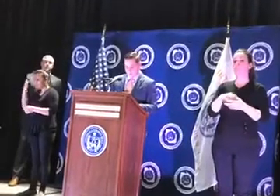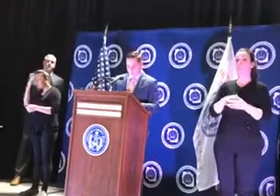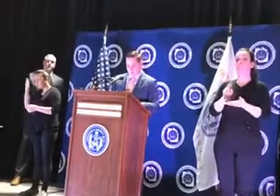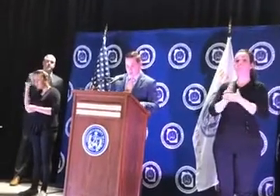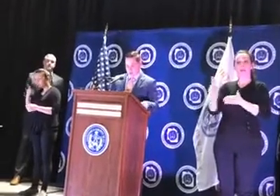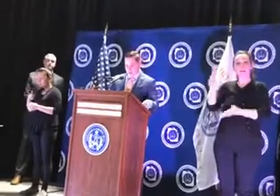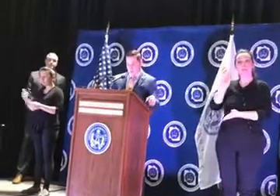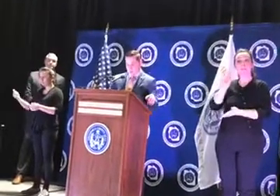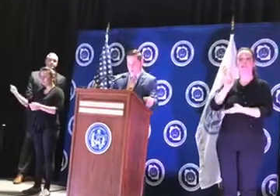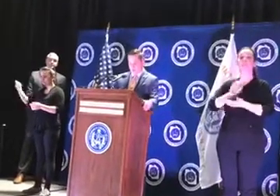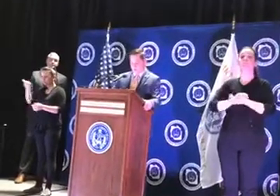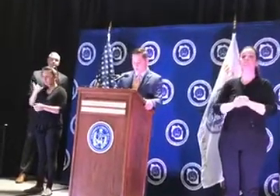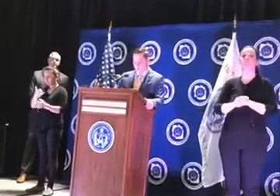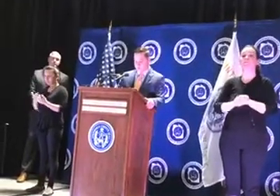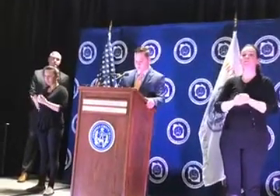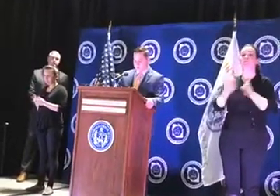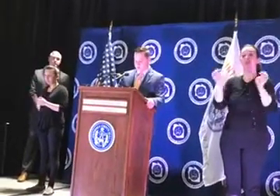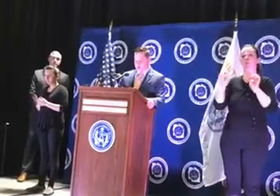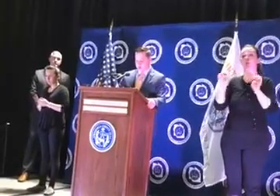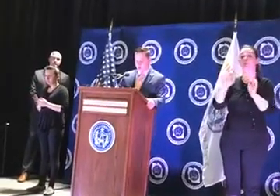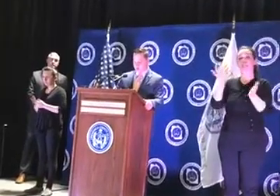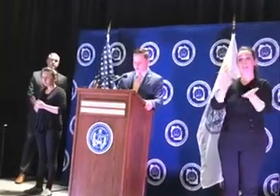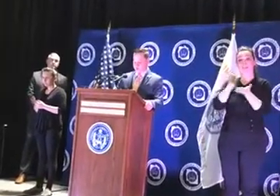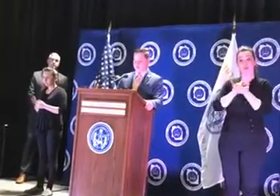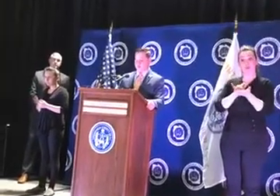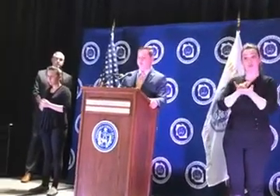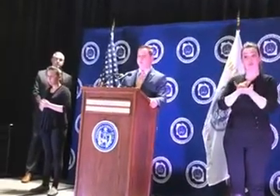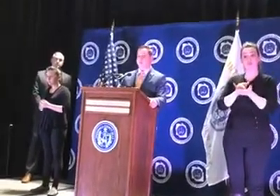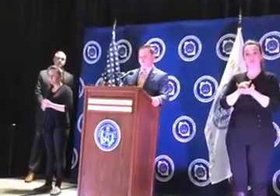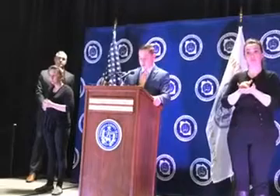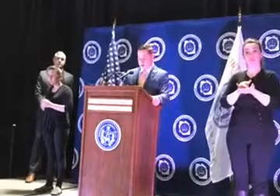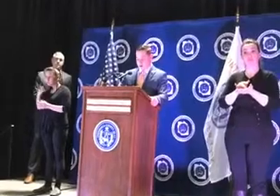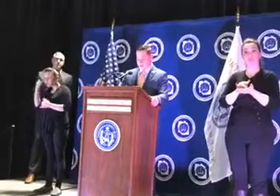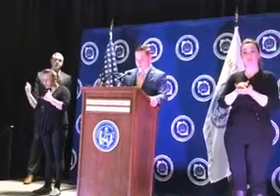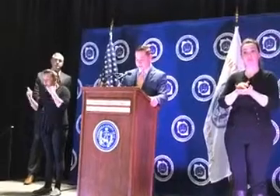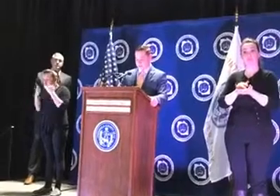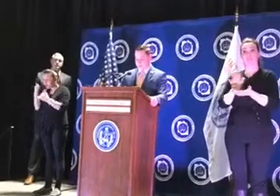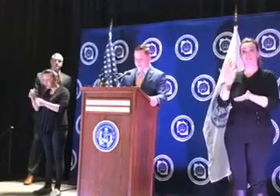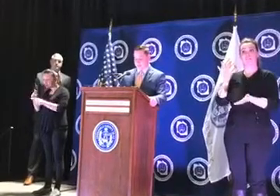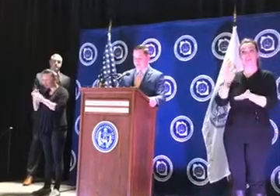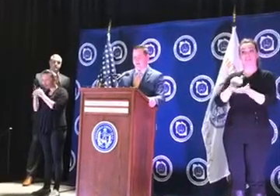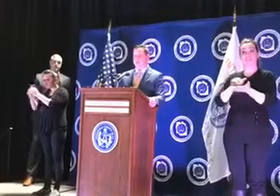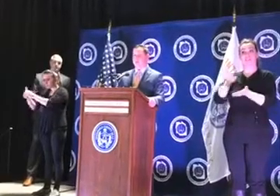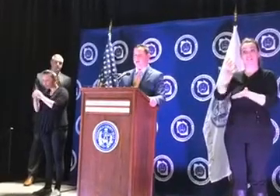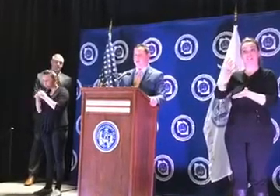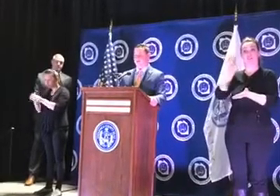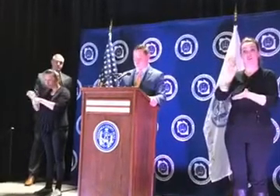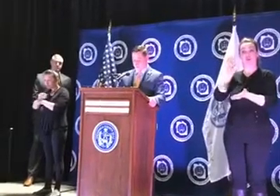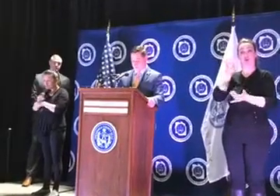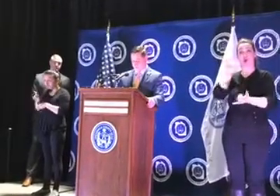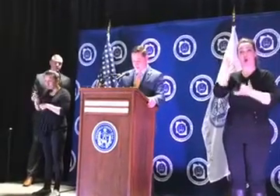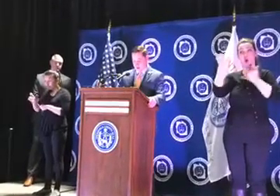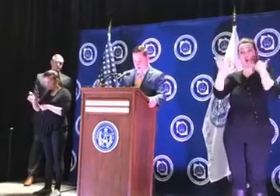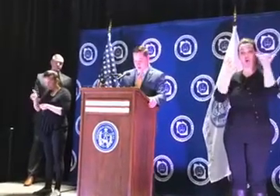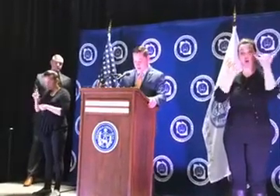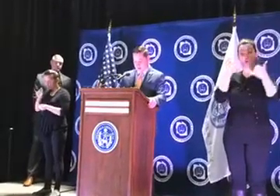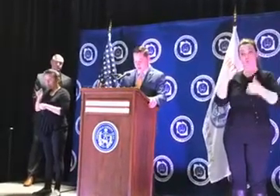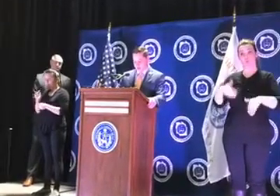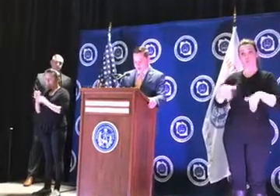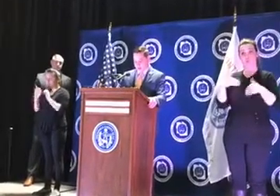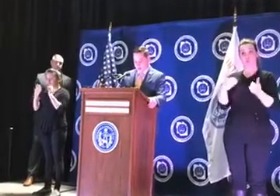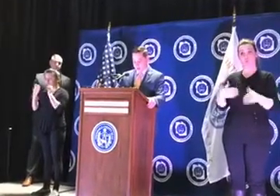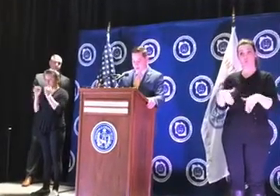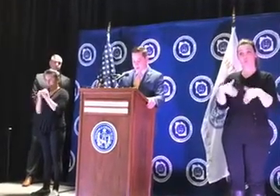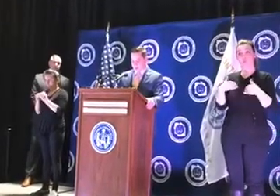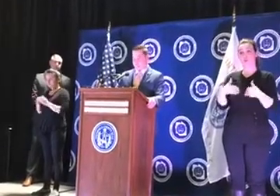upstate. We've had over 5,700 calls for assistance. This is key to flattening the curve. In